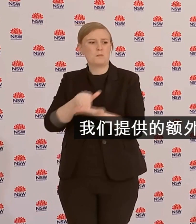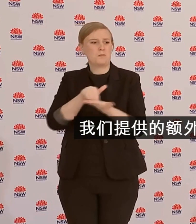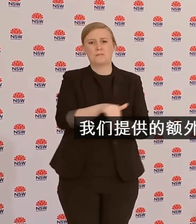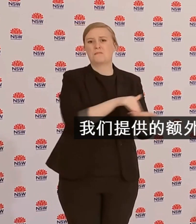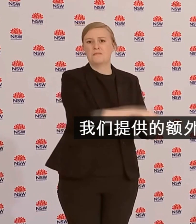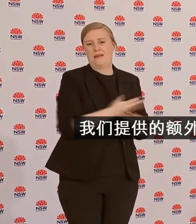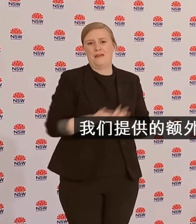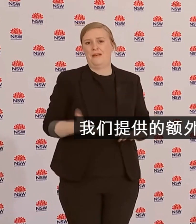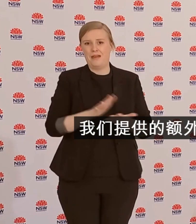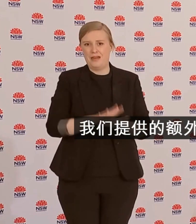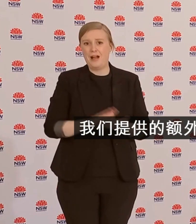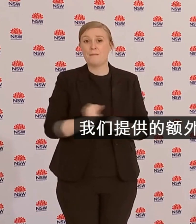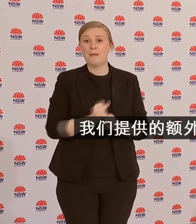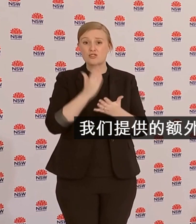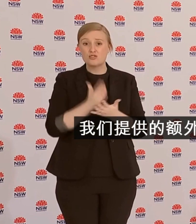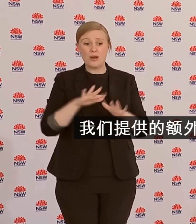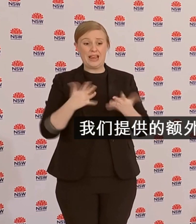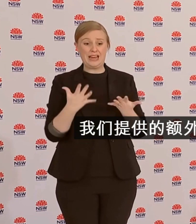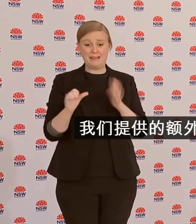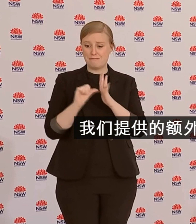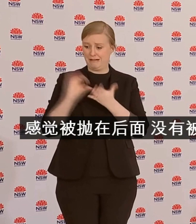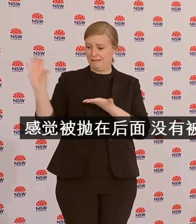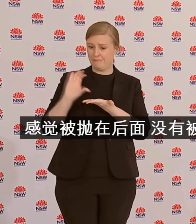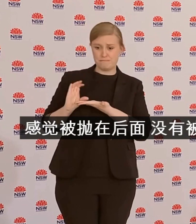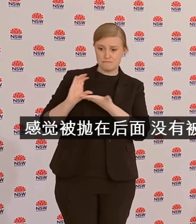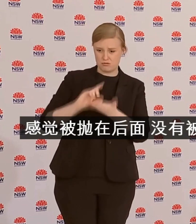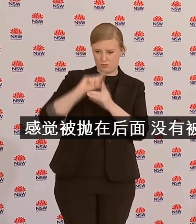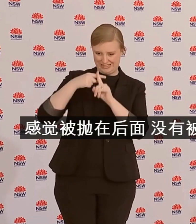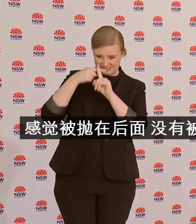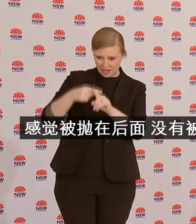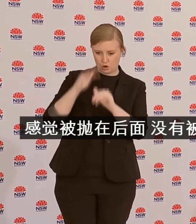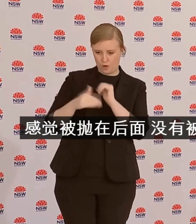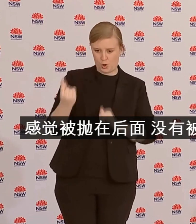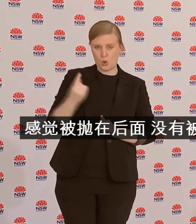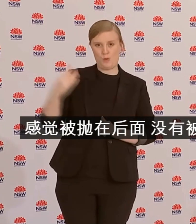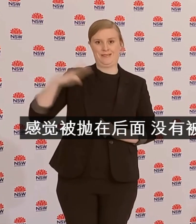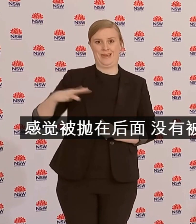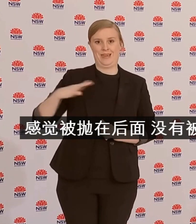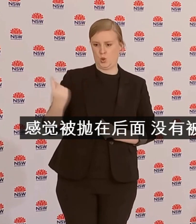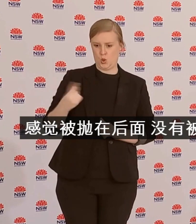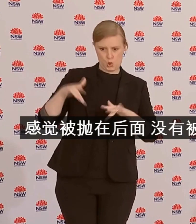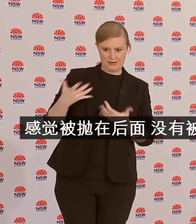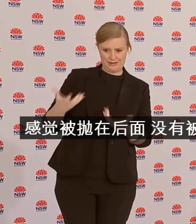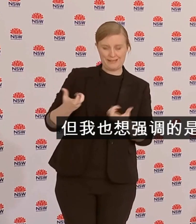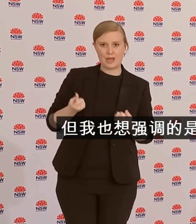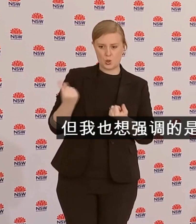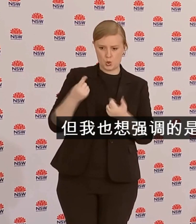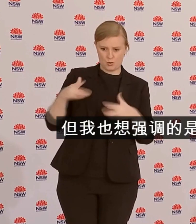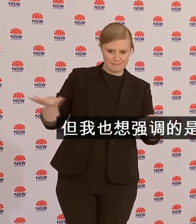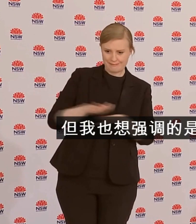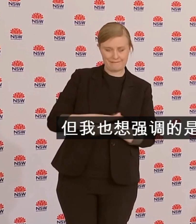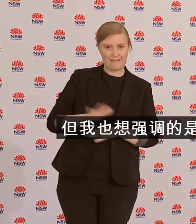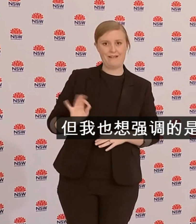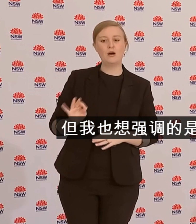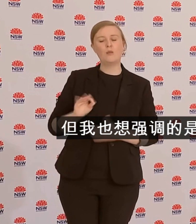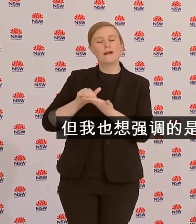additional support we provide is targeted to make sure that people don't feel left behind, aren't left behind, and that nobody falls through the cracks. But I also